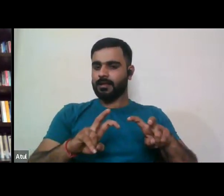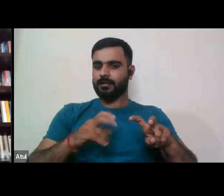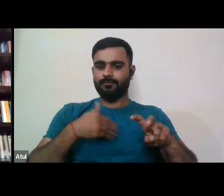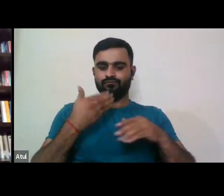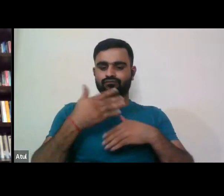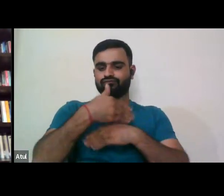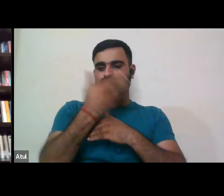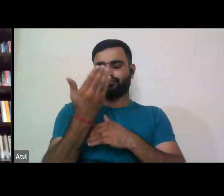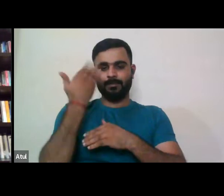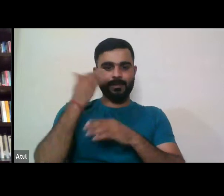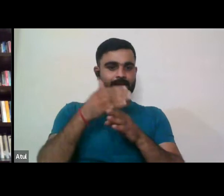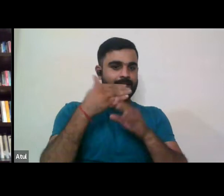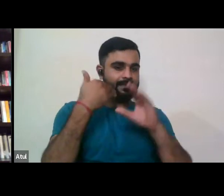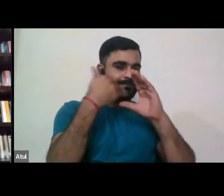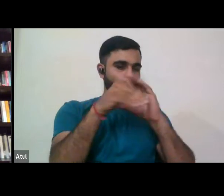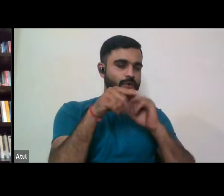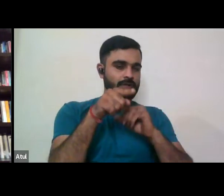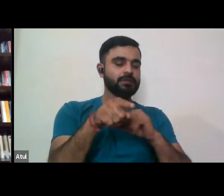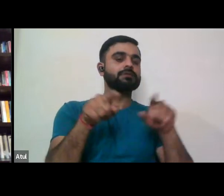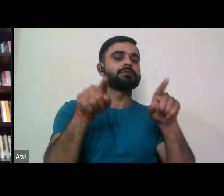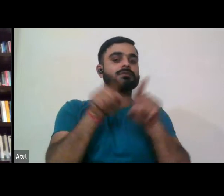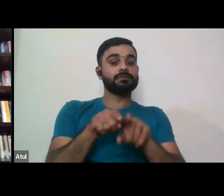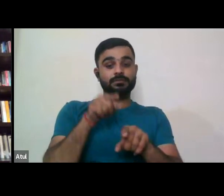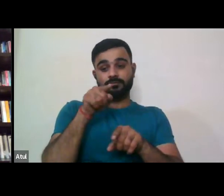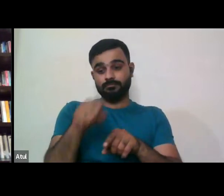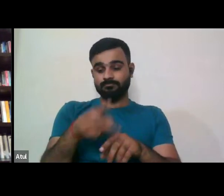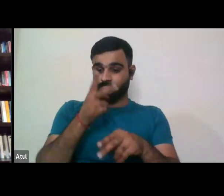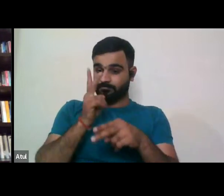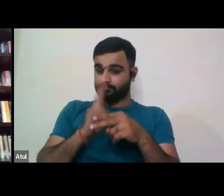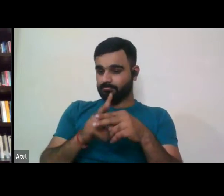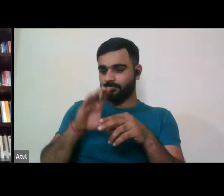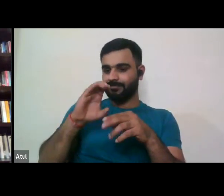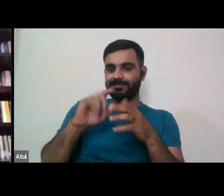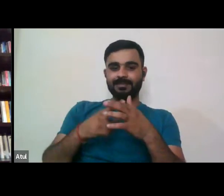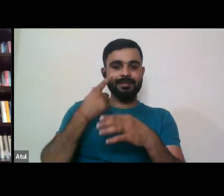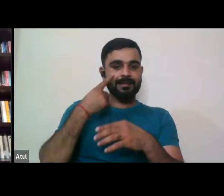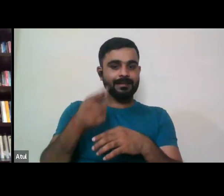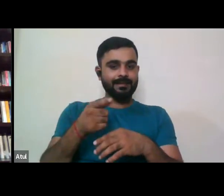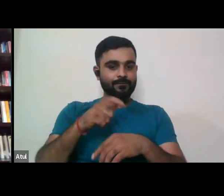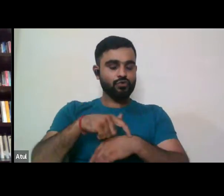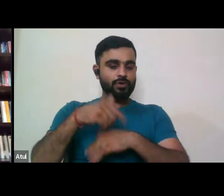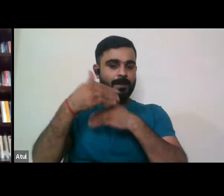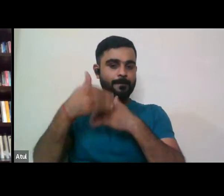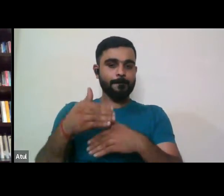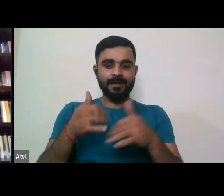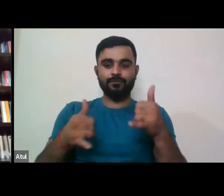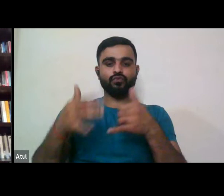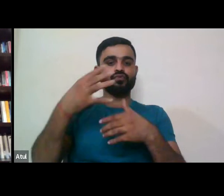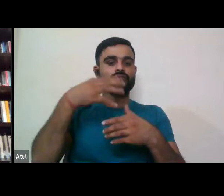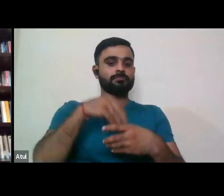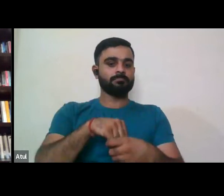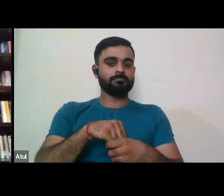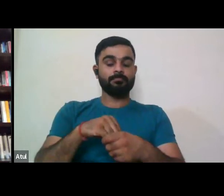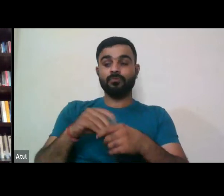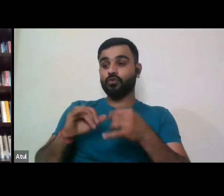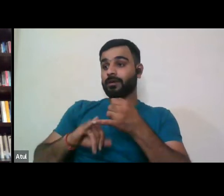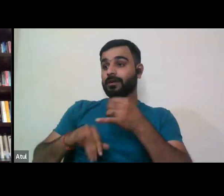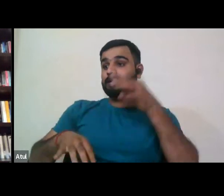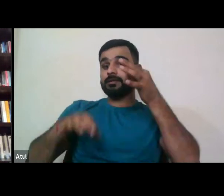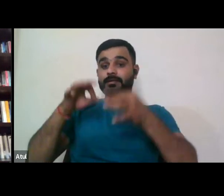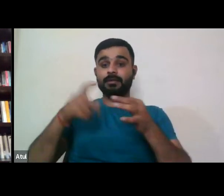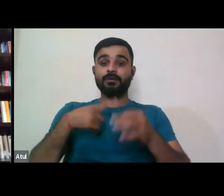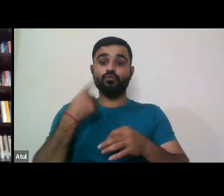shared with you recently. Even in this particular CJI's tenure, this is playing out. A judge who